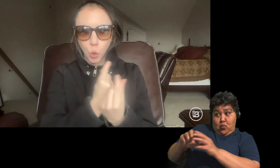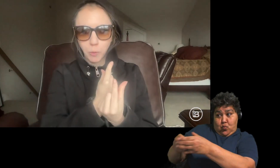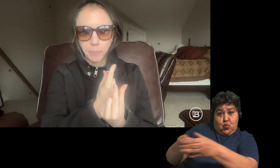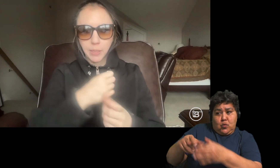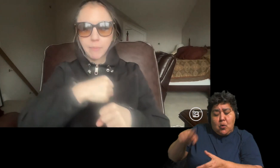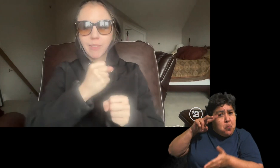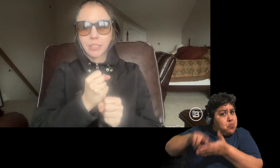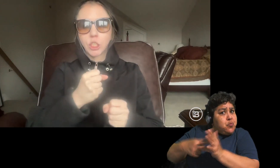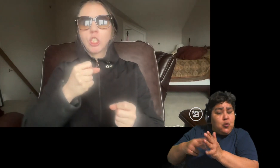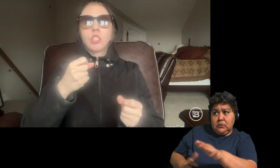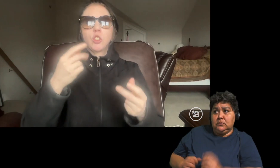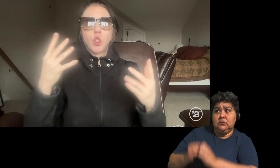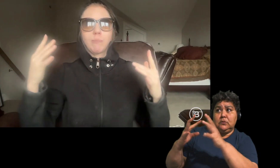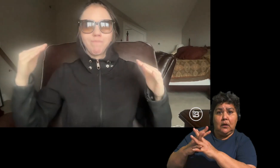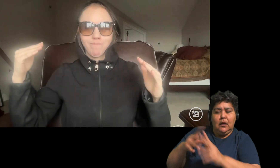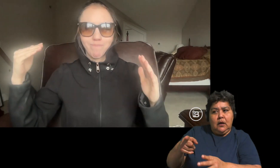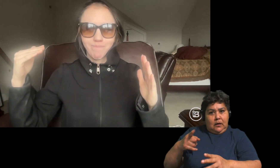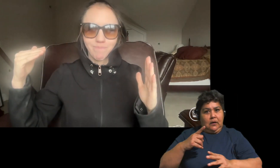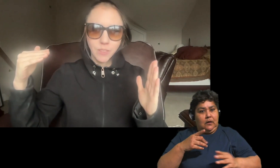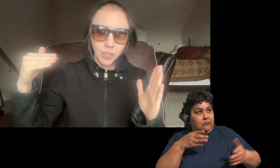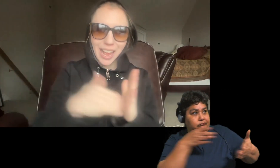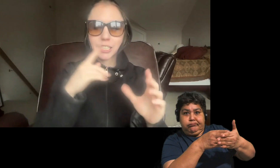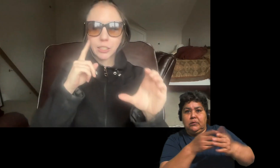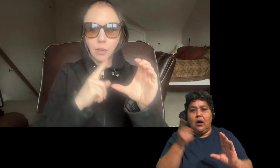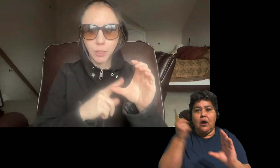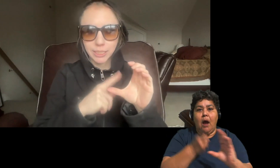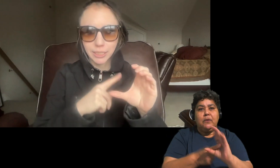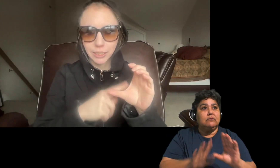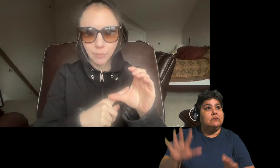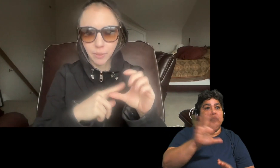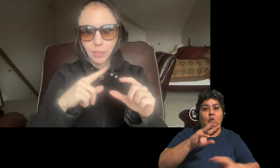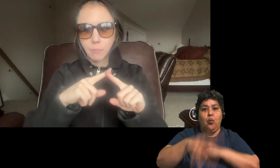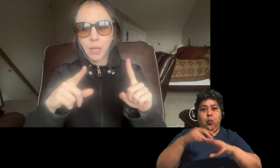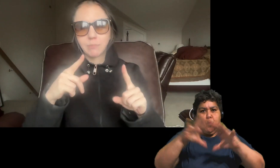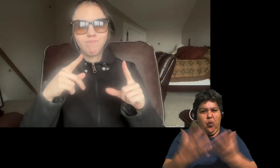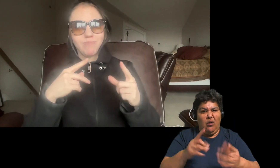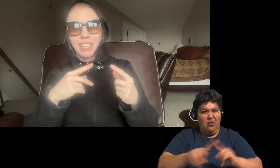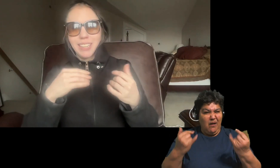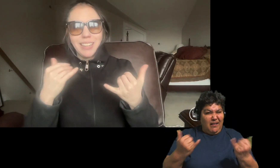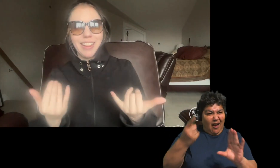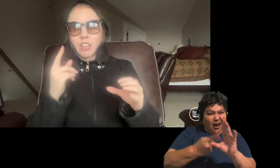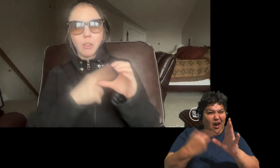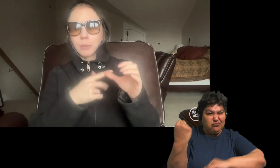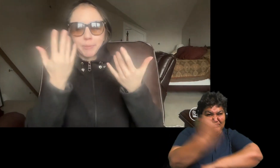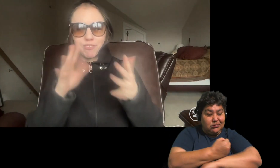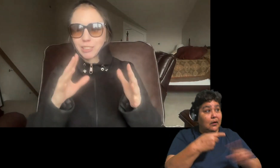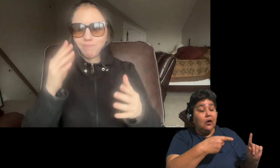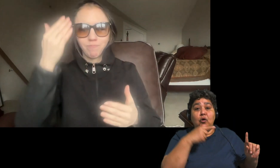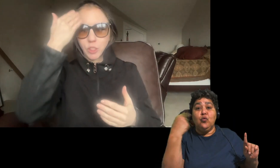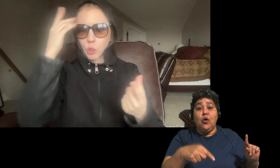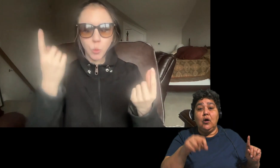So originally, these 8 groups, they were created to counteract communism around the world.